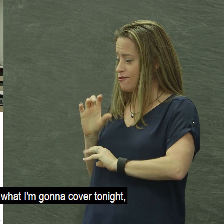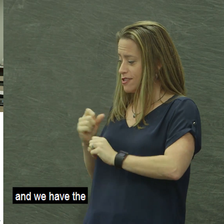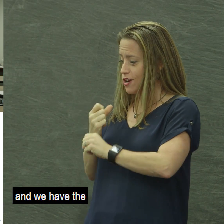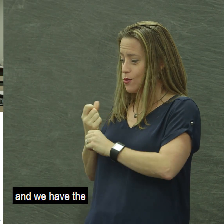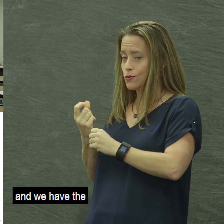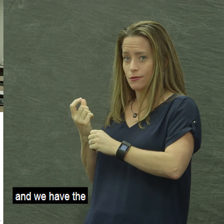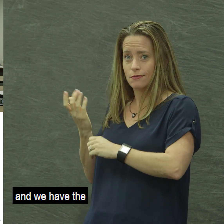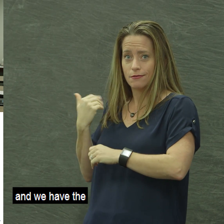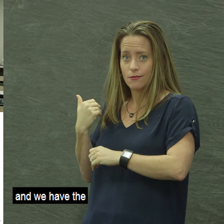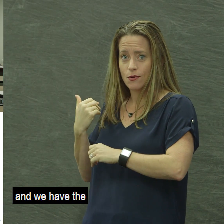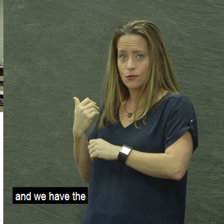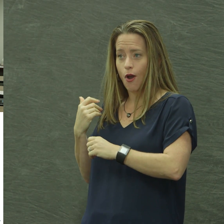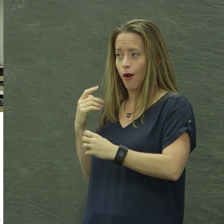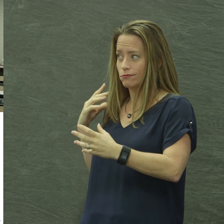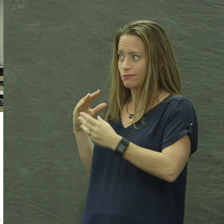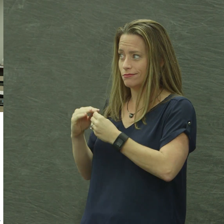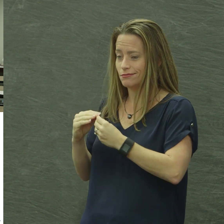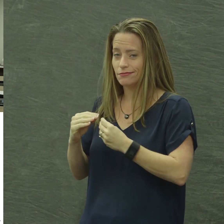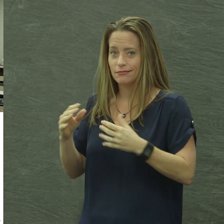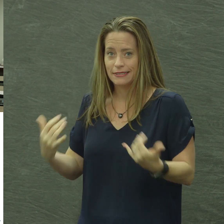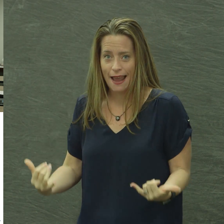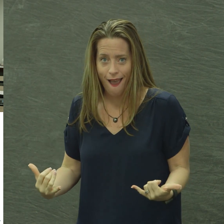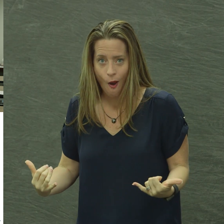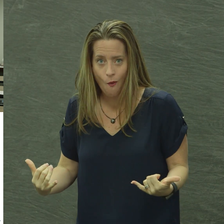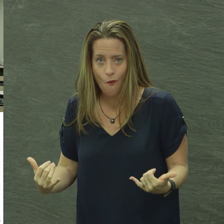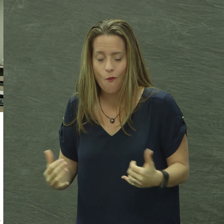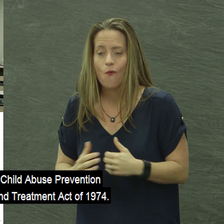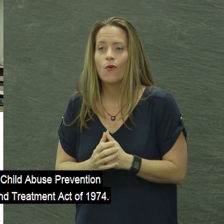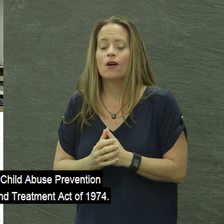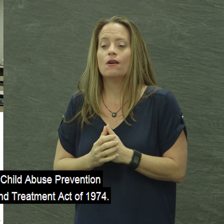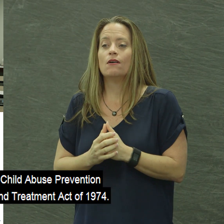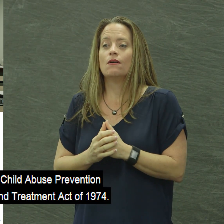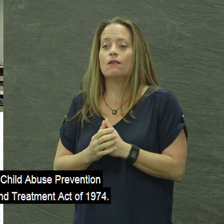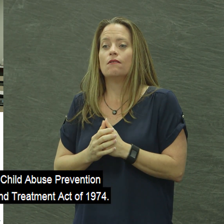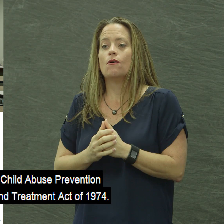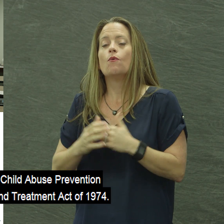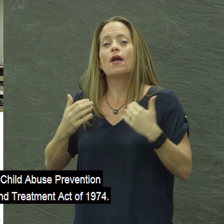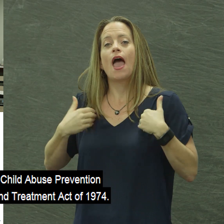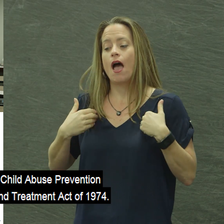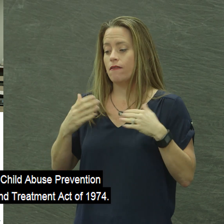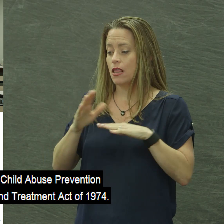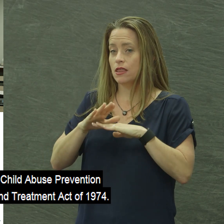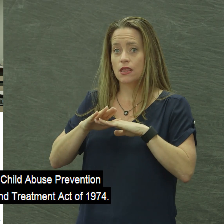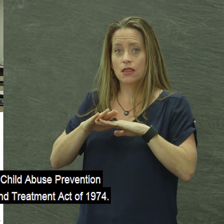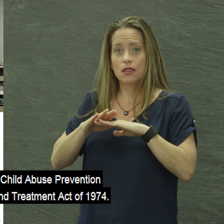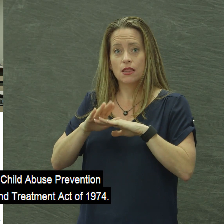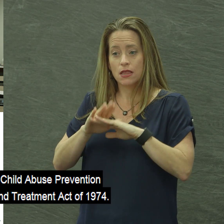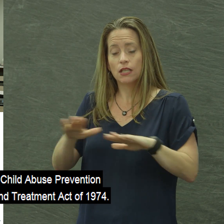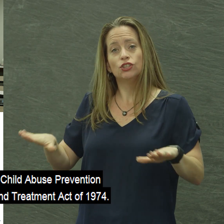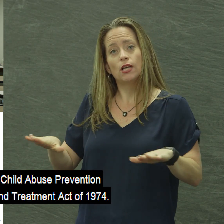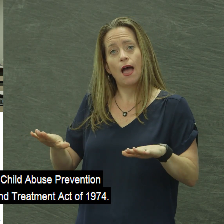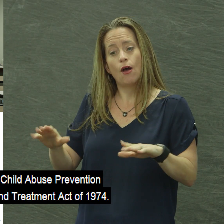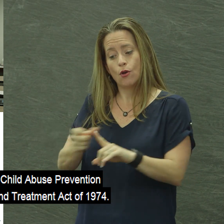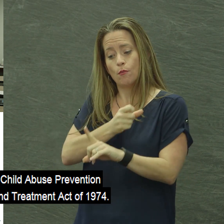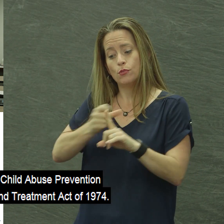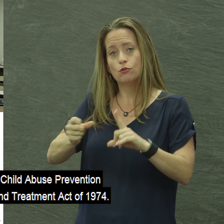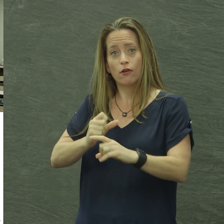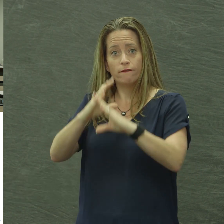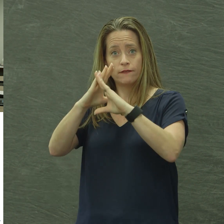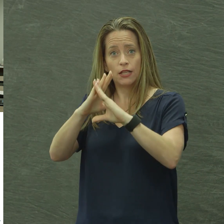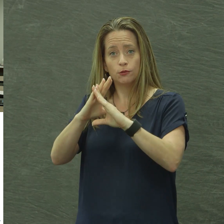tonight, and we have the Child Abuse Prevention and Treatment Act of